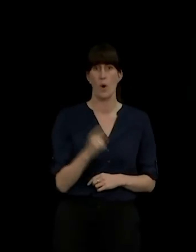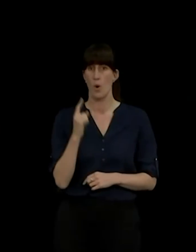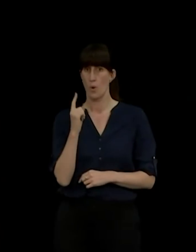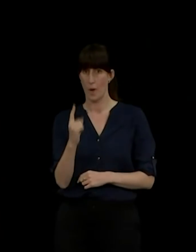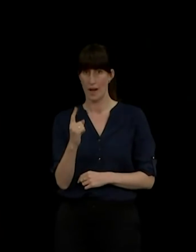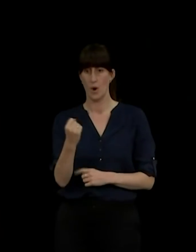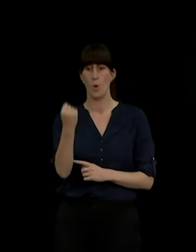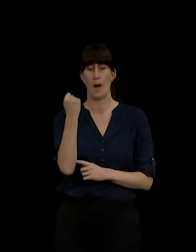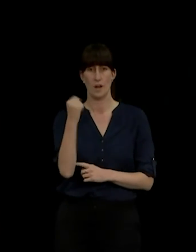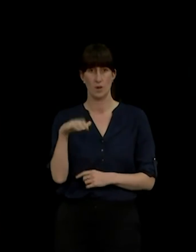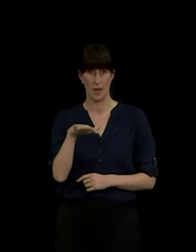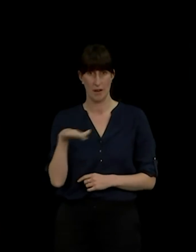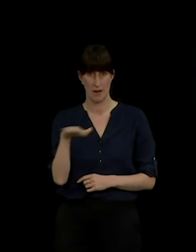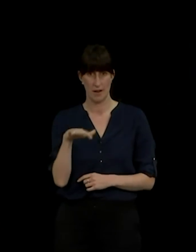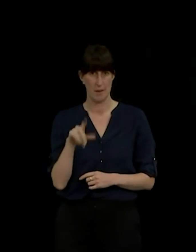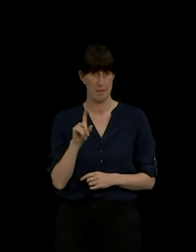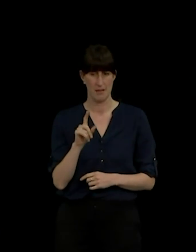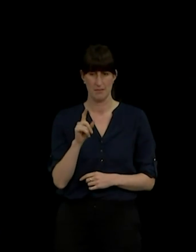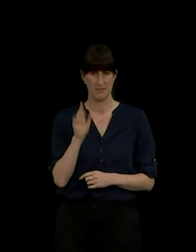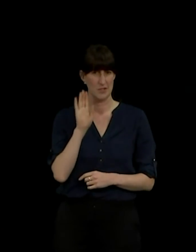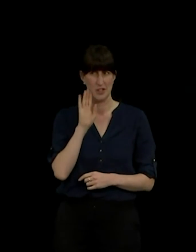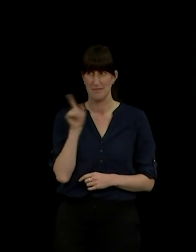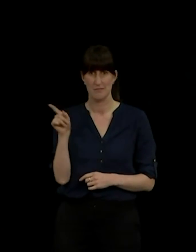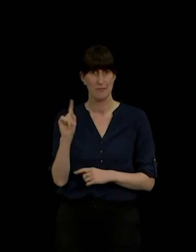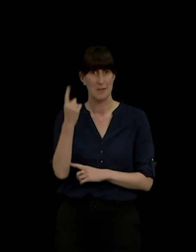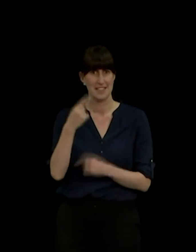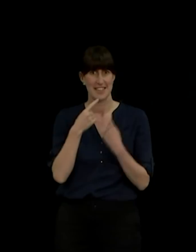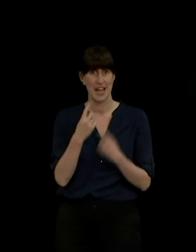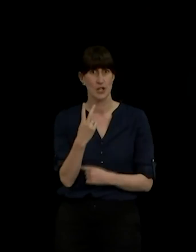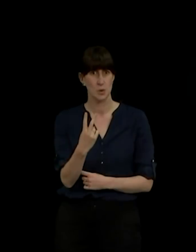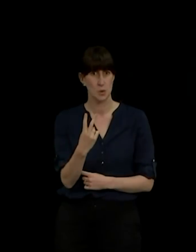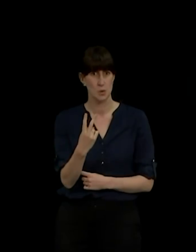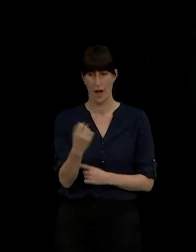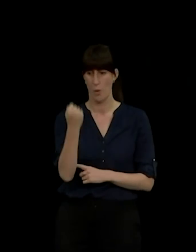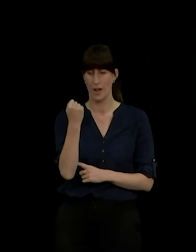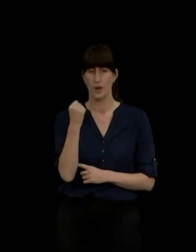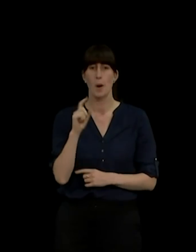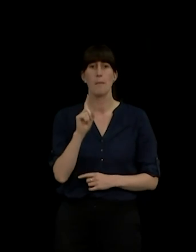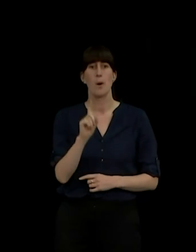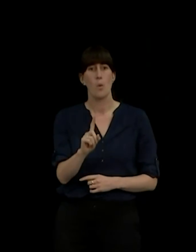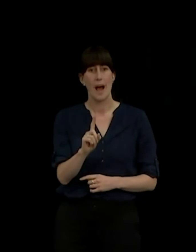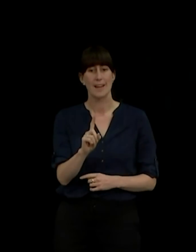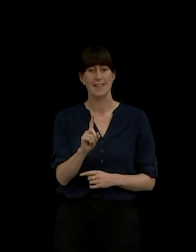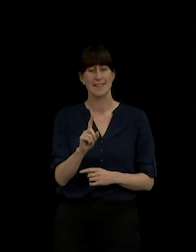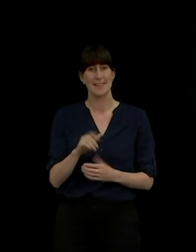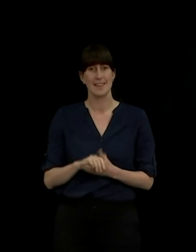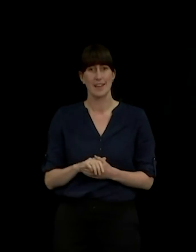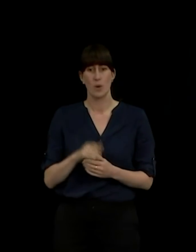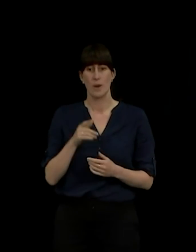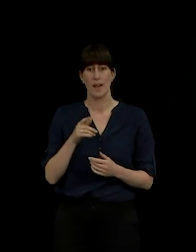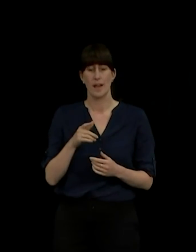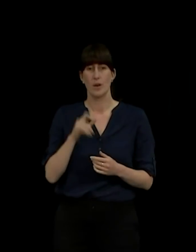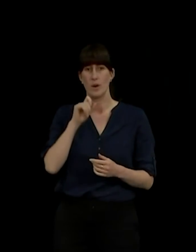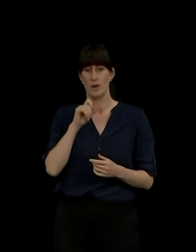1 case is in the Waikato. Now you will have seen, and the Prime Minister's just mentioned it, that actually we are reporting a second case in